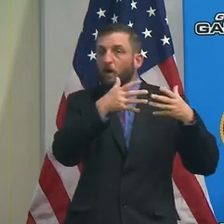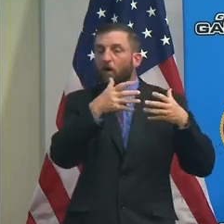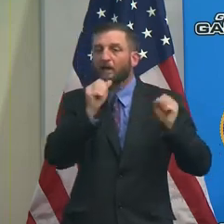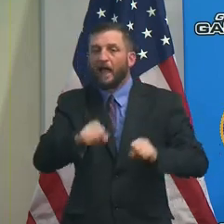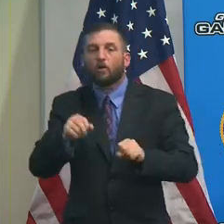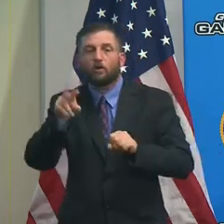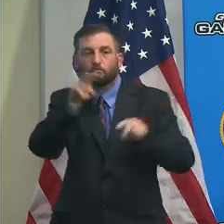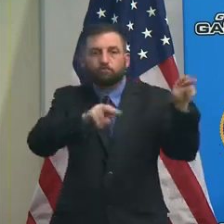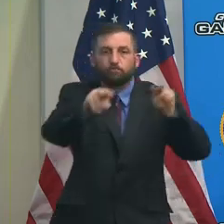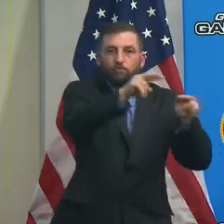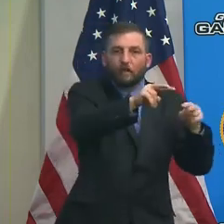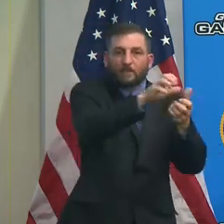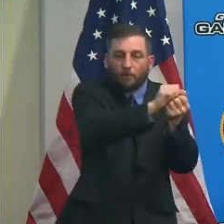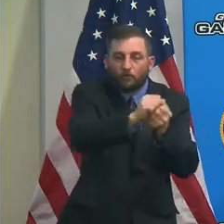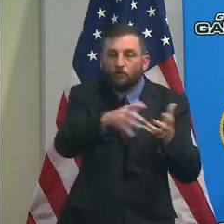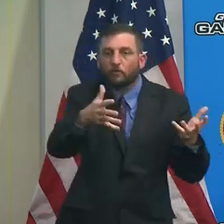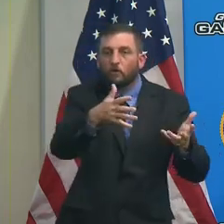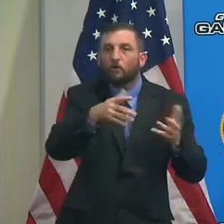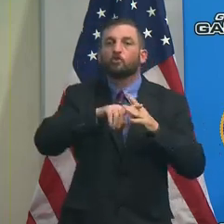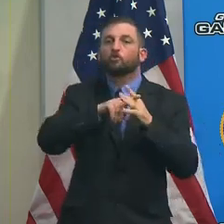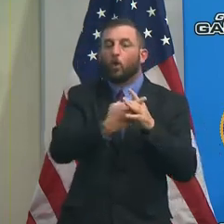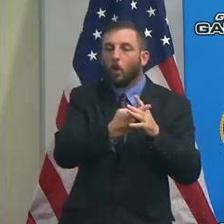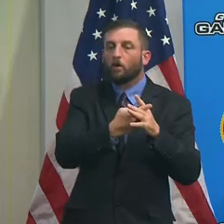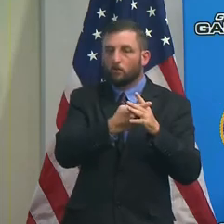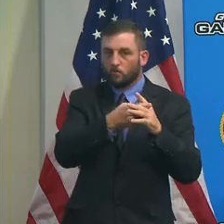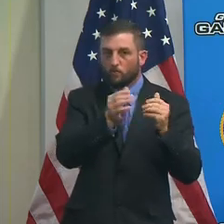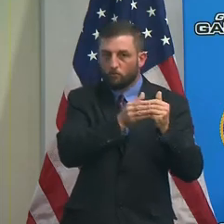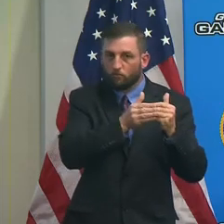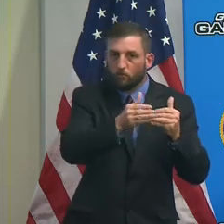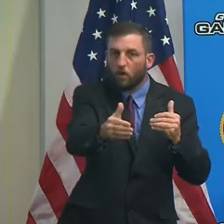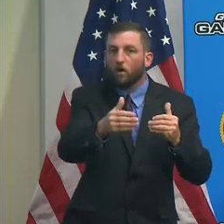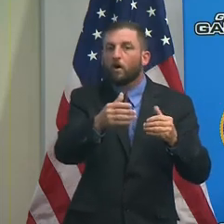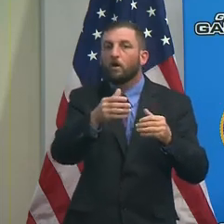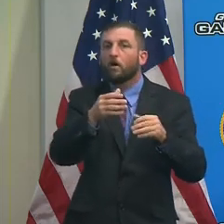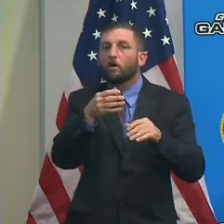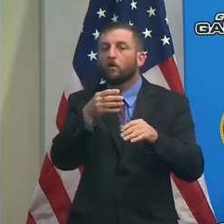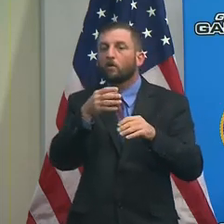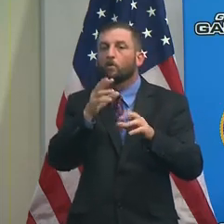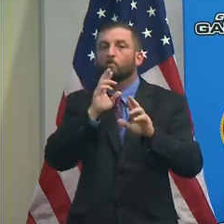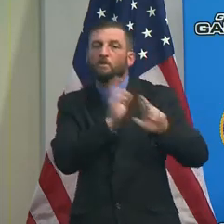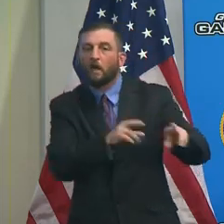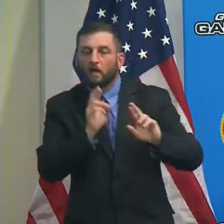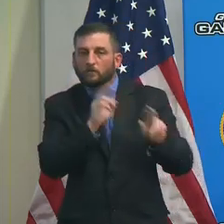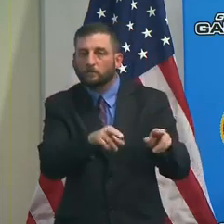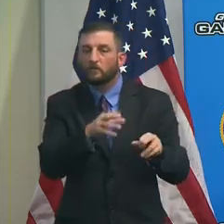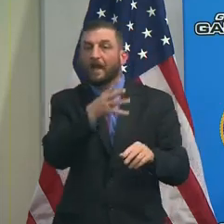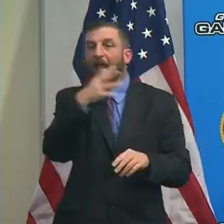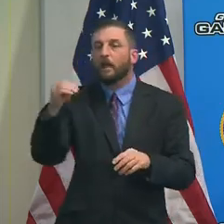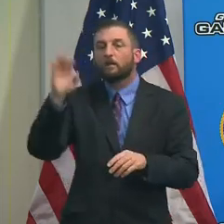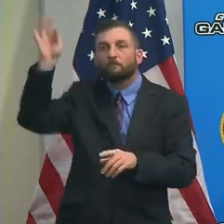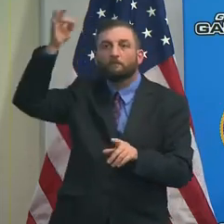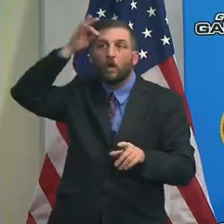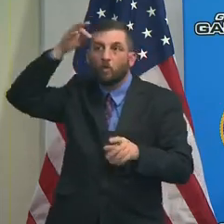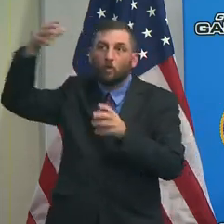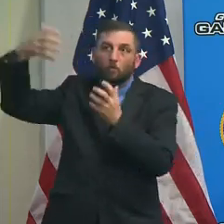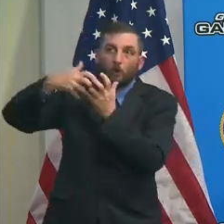start coordinating additional response activities with local officials and with our federal partners. But we know that we're going to